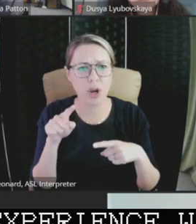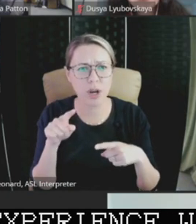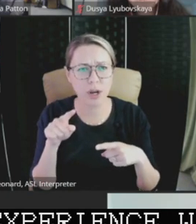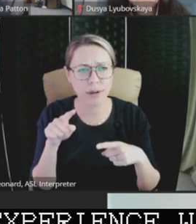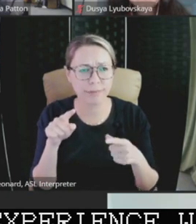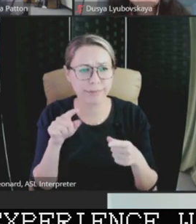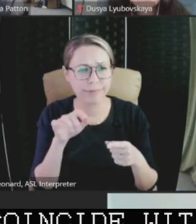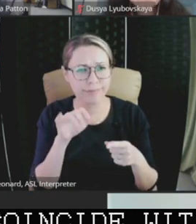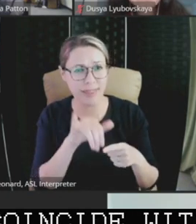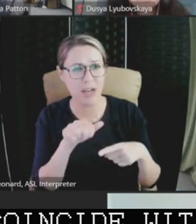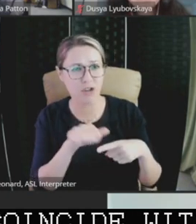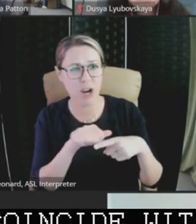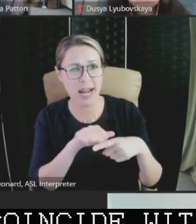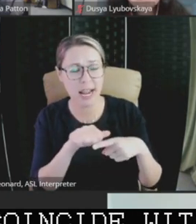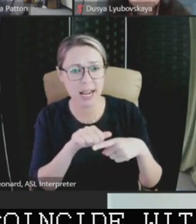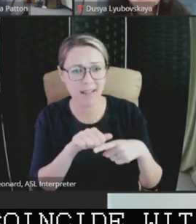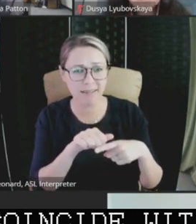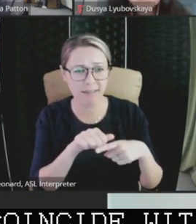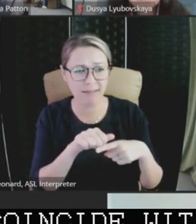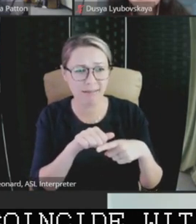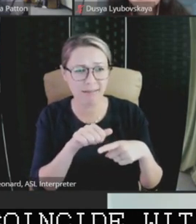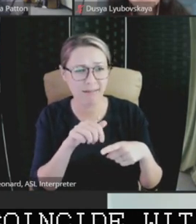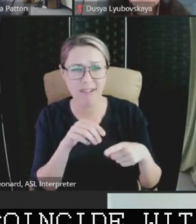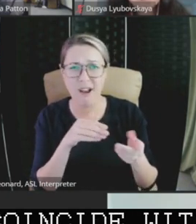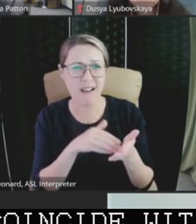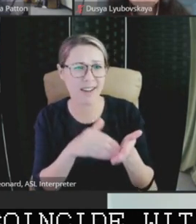often was inadequate